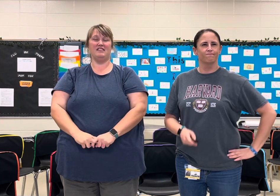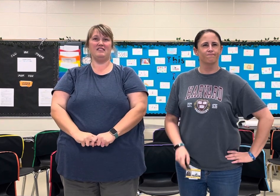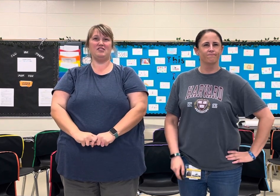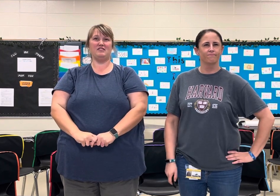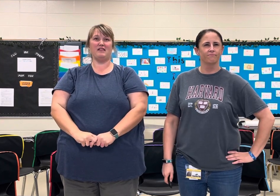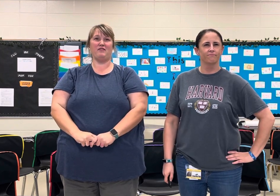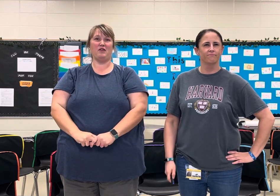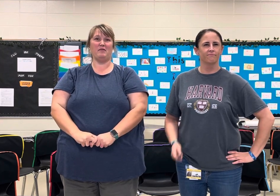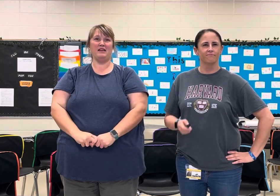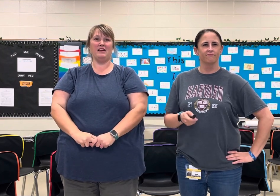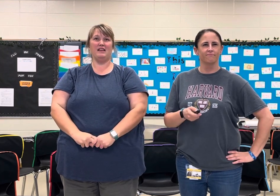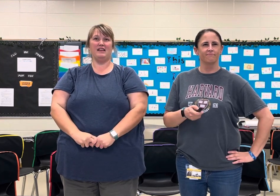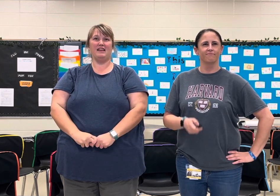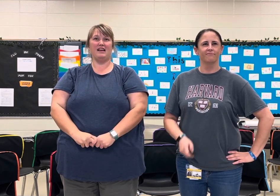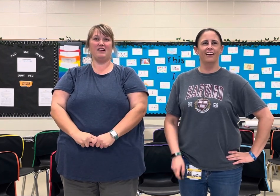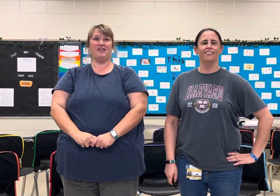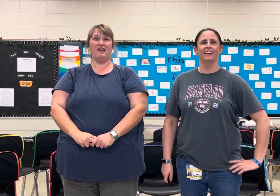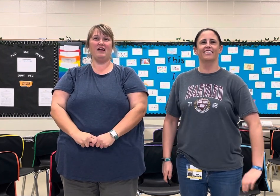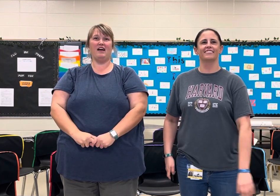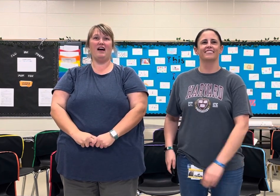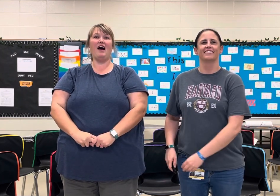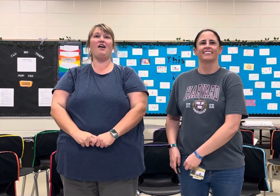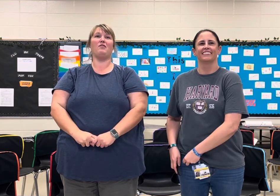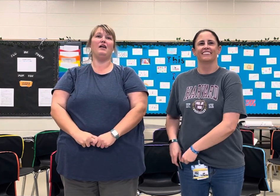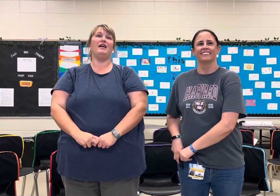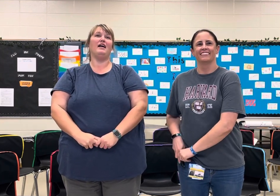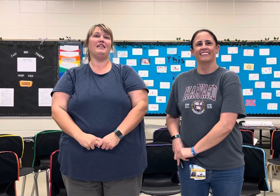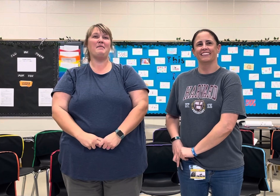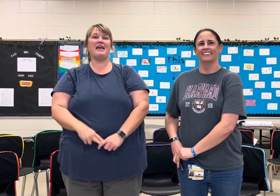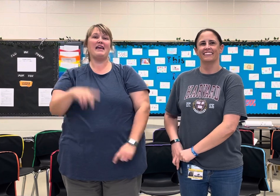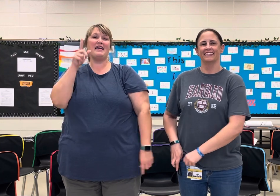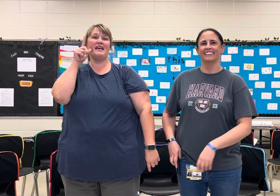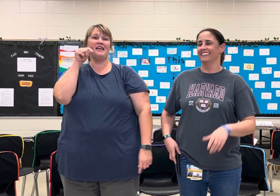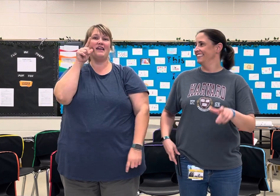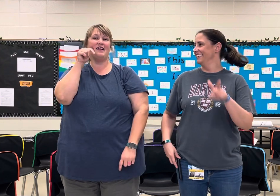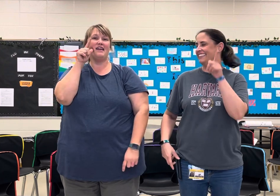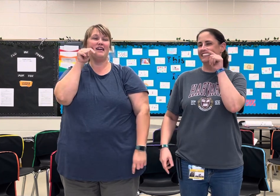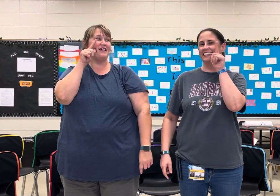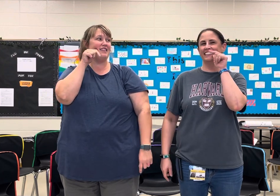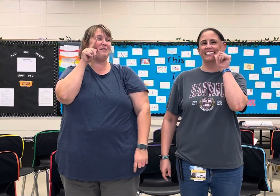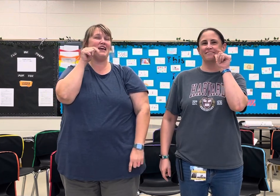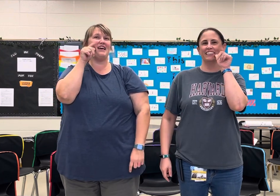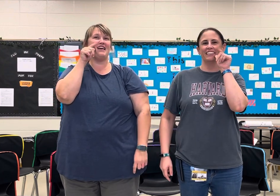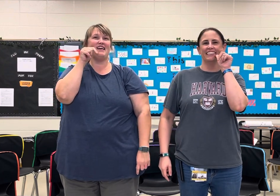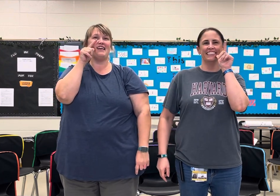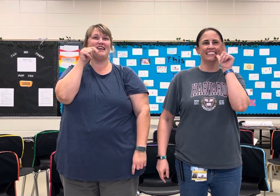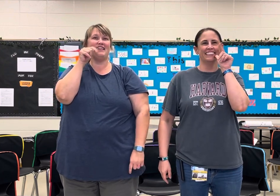Did you skip 41? Oh, there it is. Oh, lemon. Lemon.